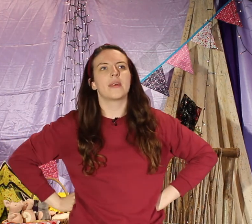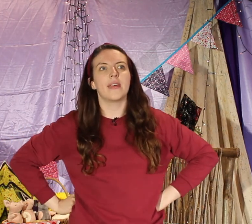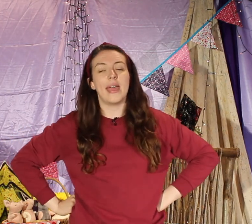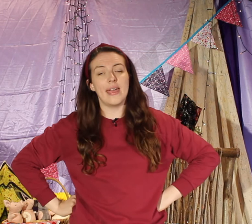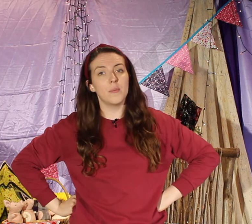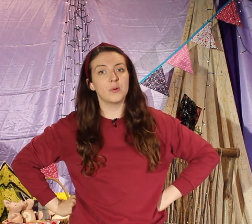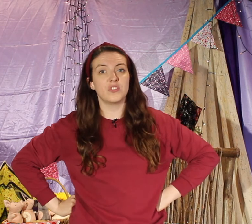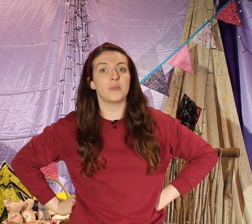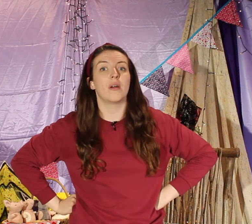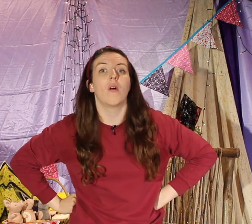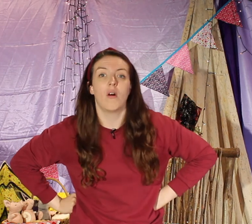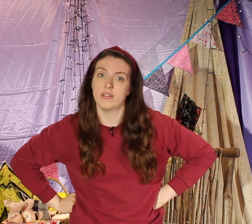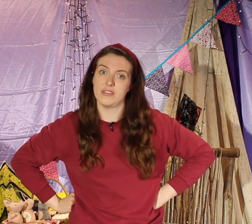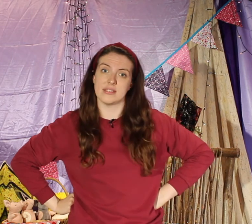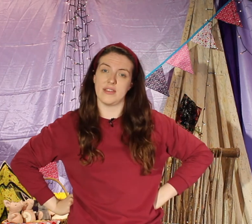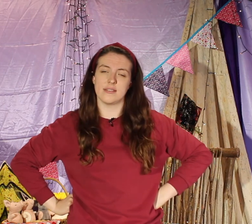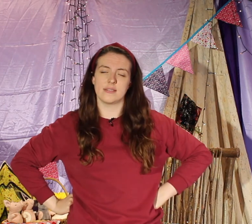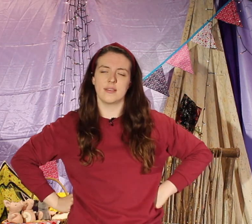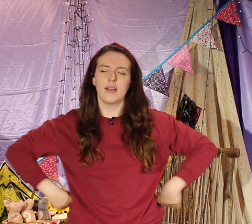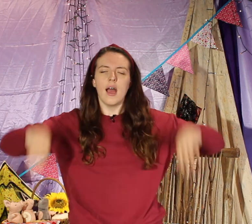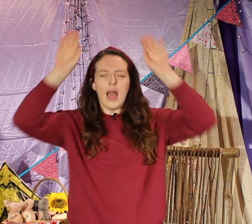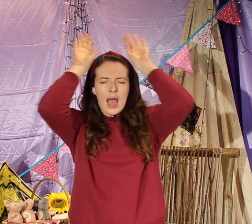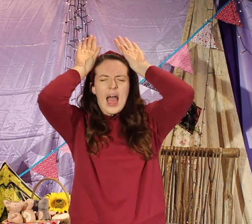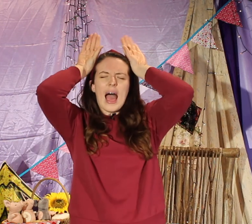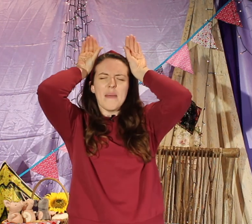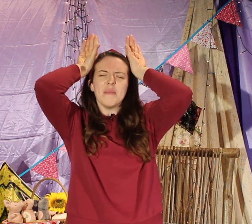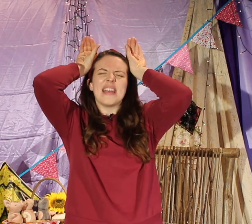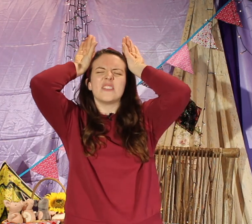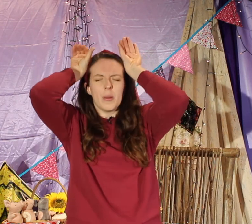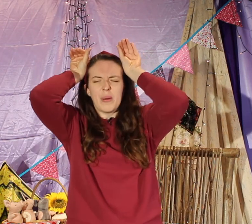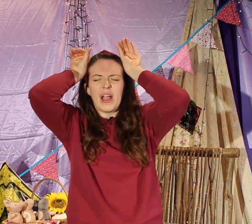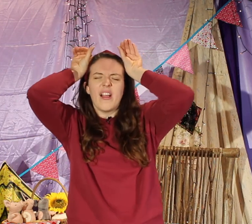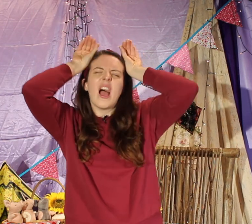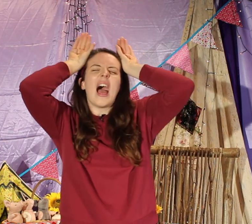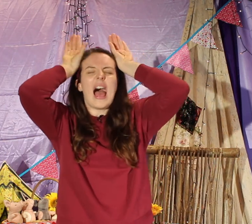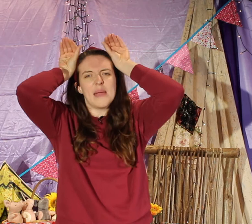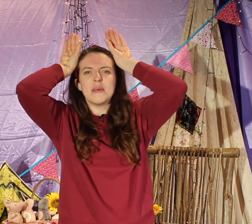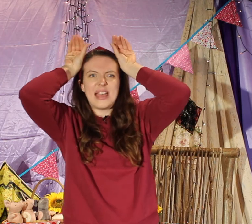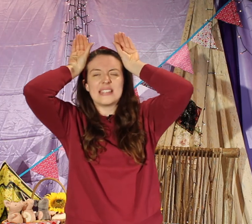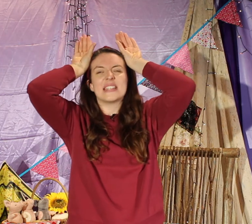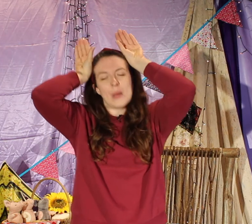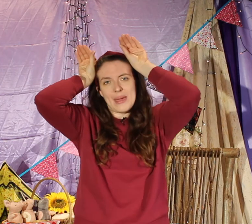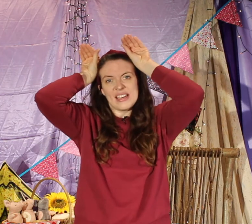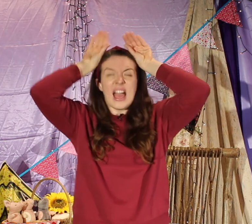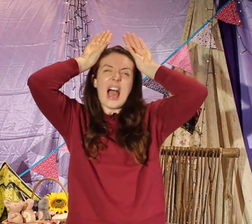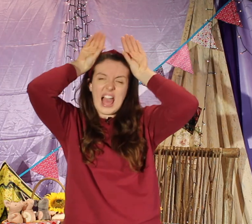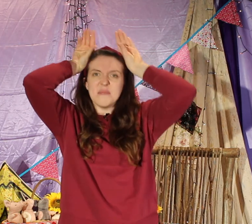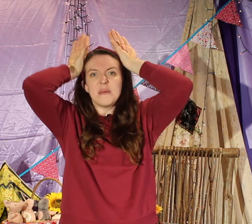the hare boasted about all of these events. I'm the best jumper. I'm the best at swimming. I'm the best